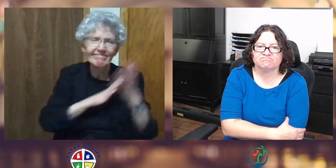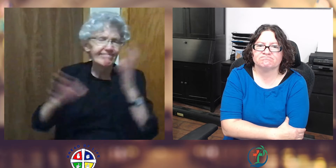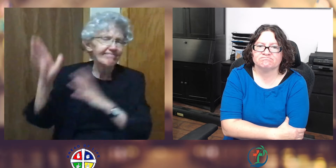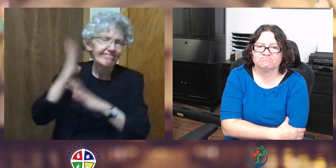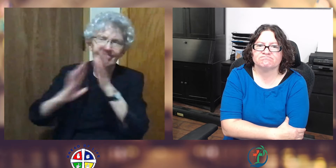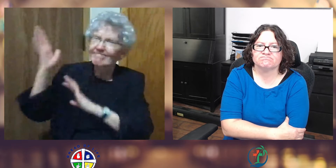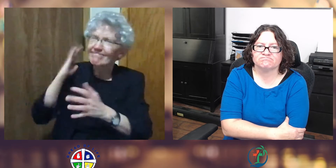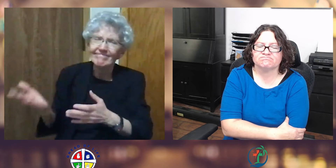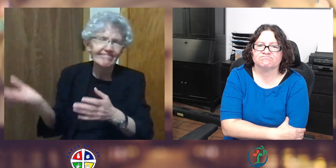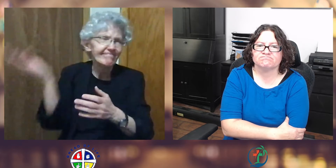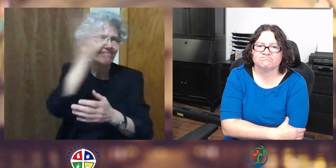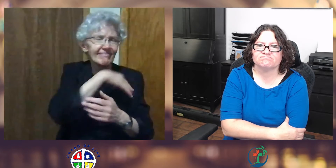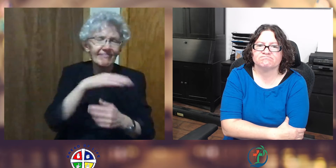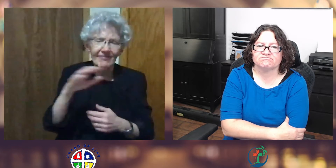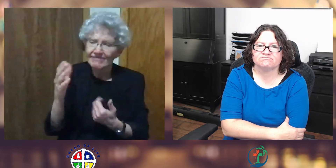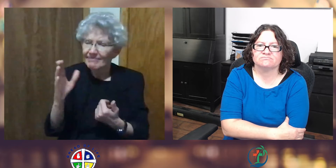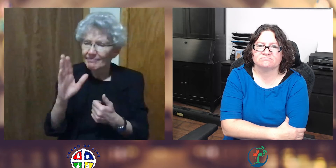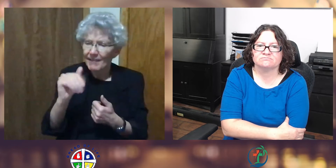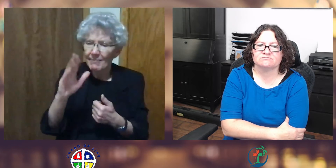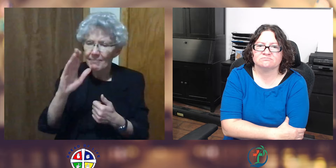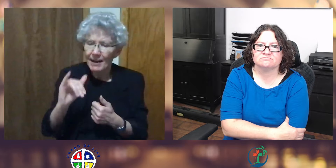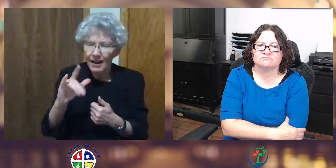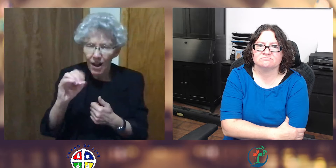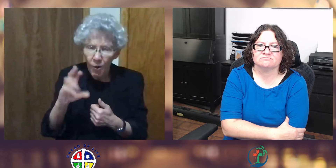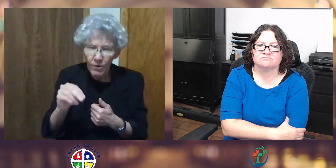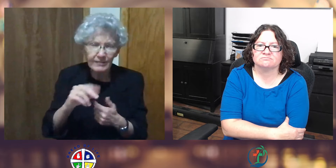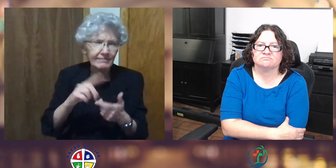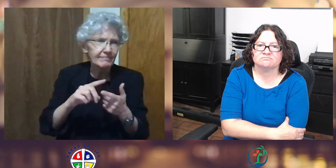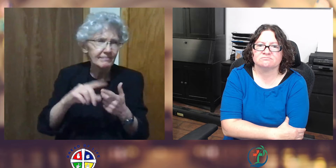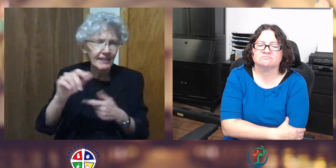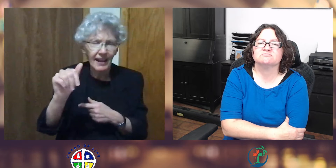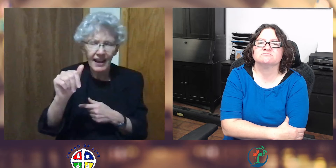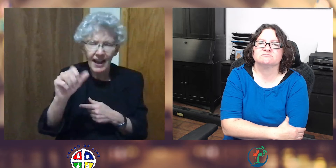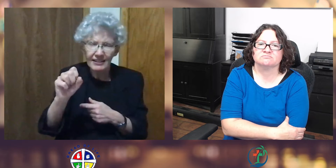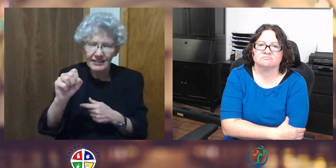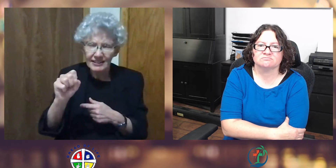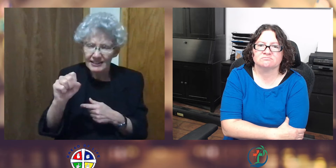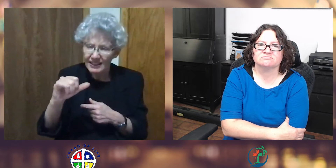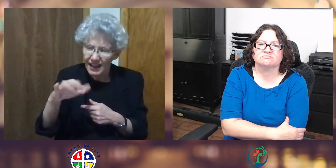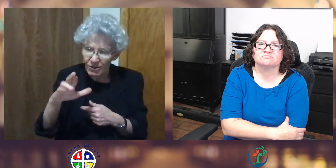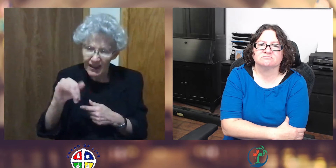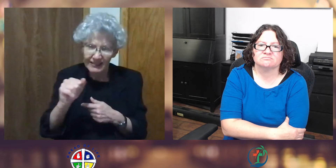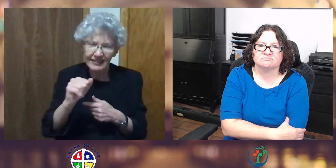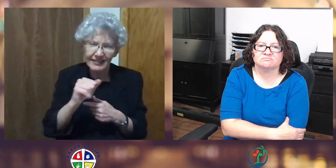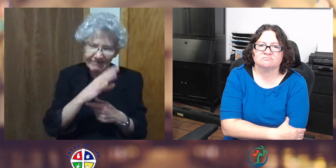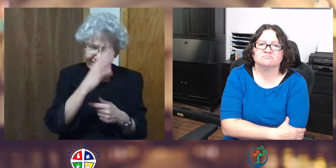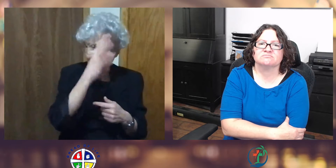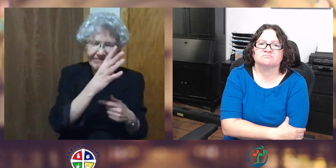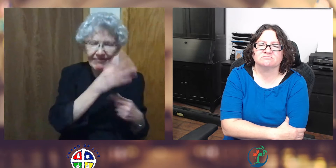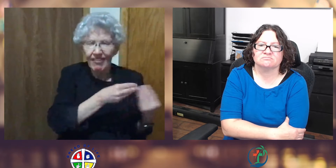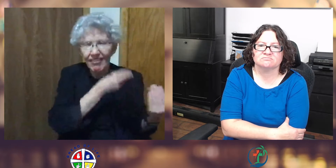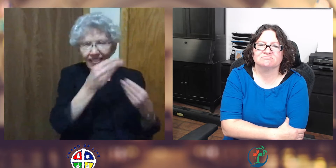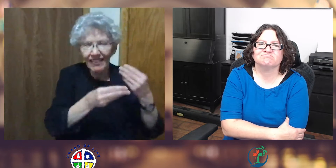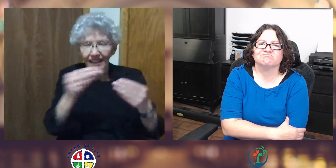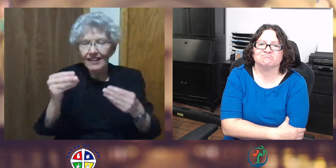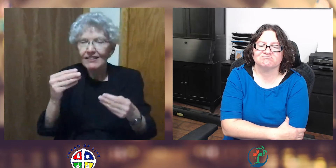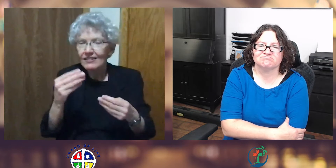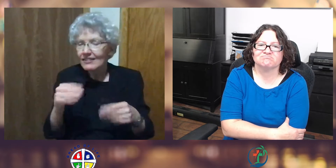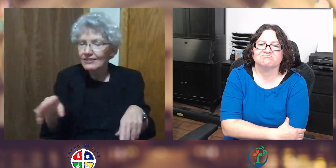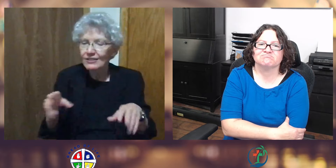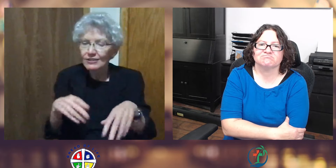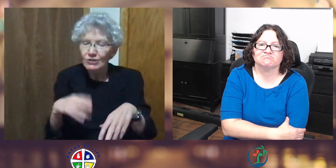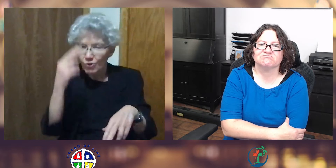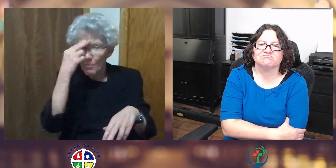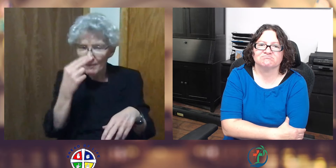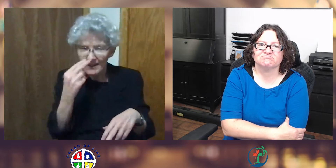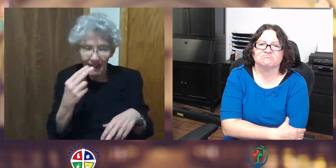he witnessed in the Red Quarters in Capernaum. Ah, yes. I know this man. You know him? Yes.